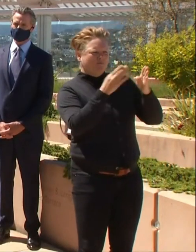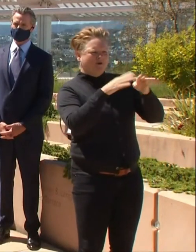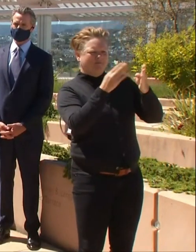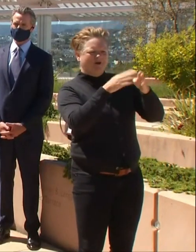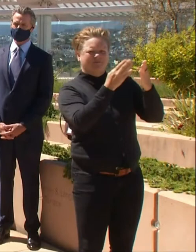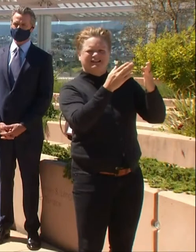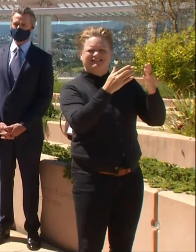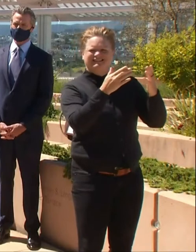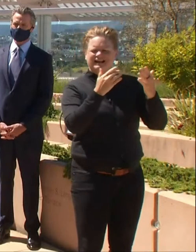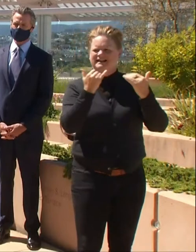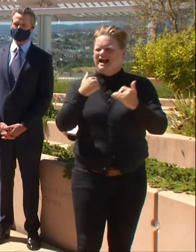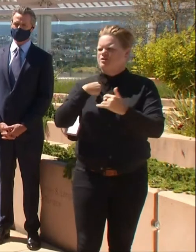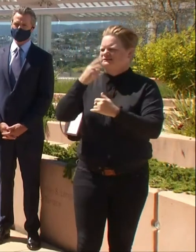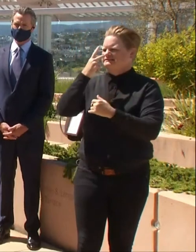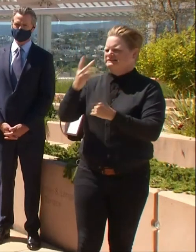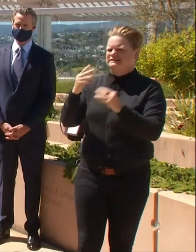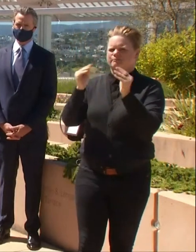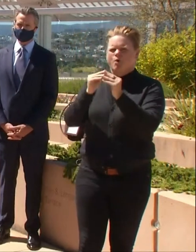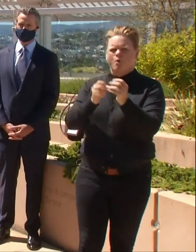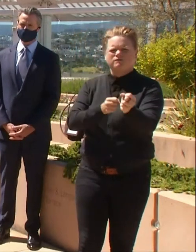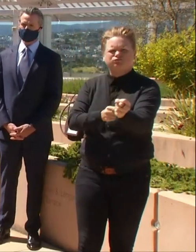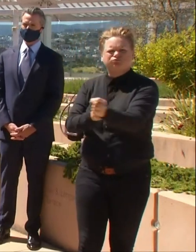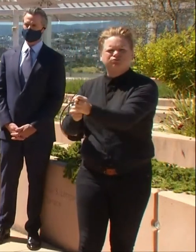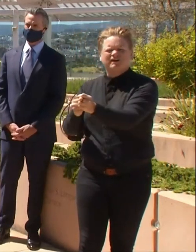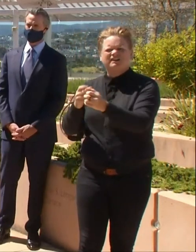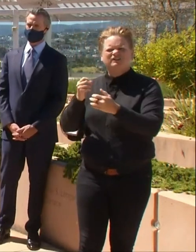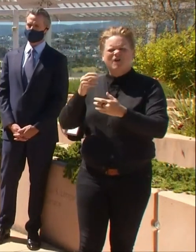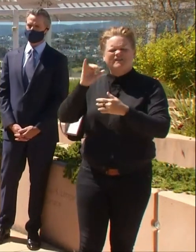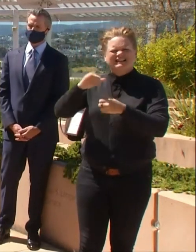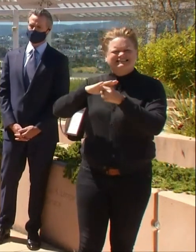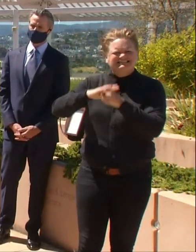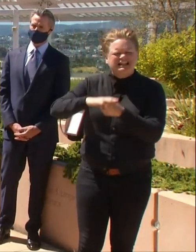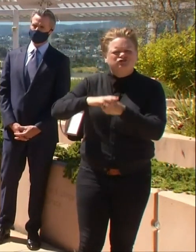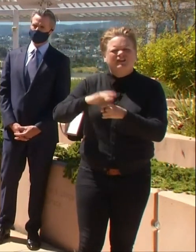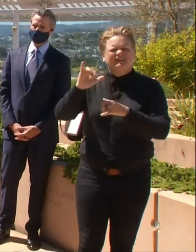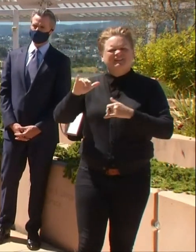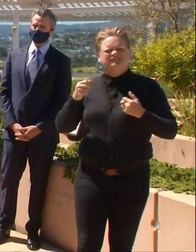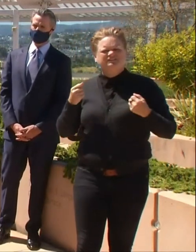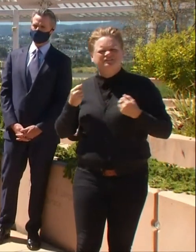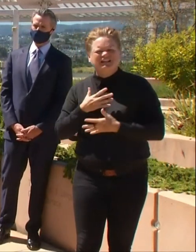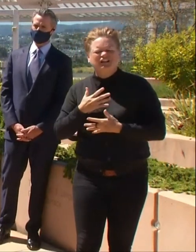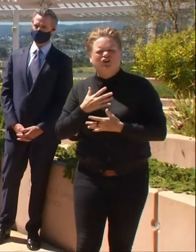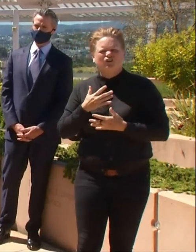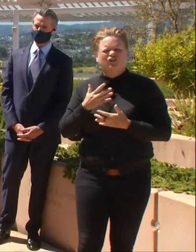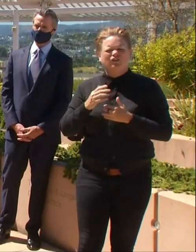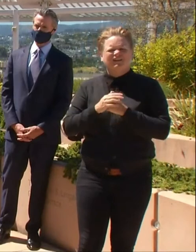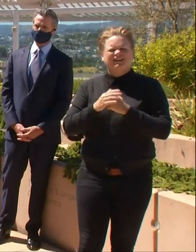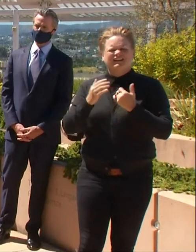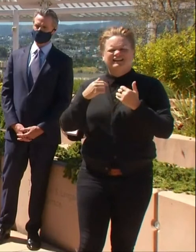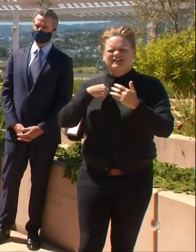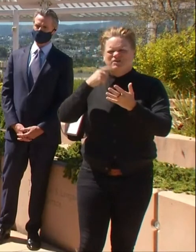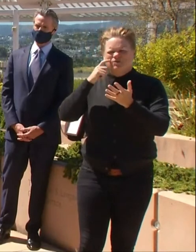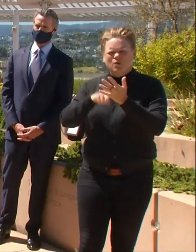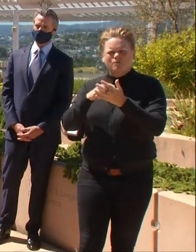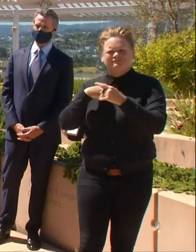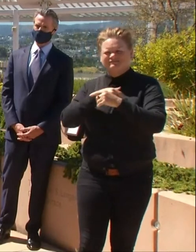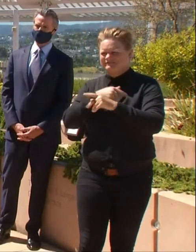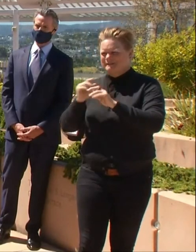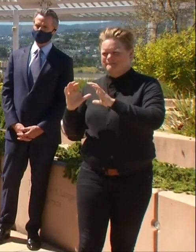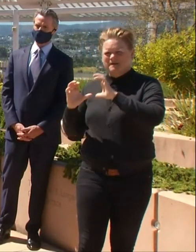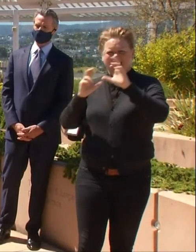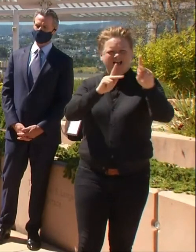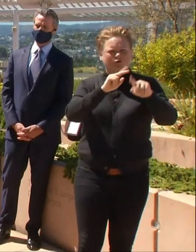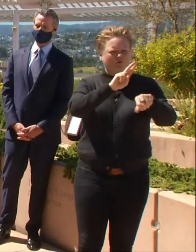still a lot of frustration in our community as we're starting to get to normalcy. And we are seeing an increase of late.